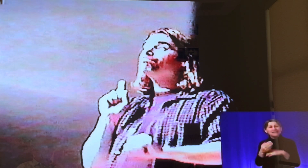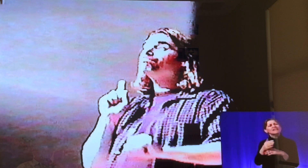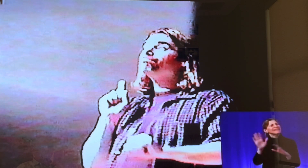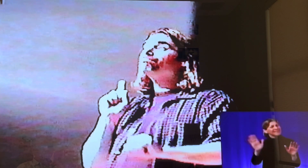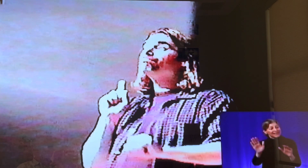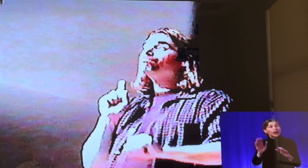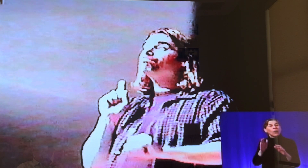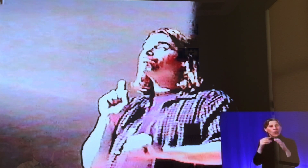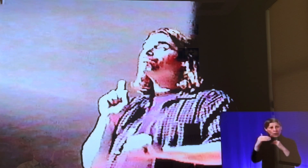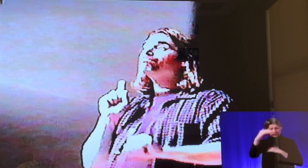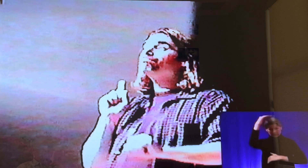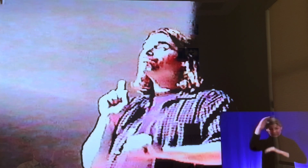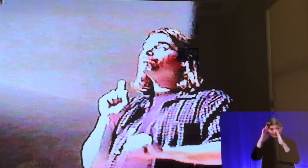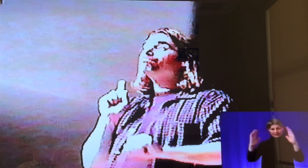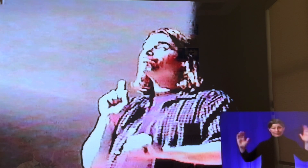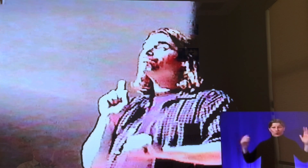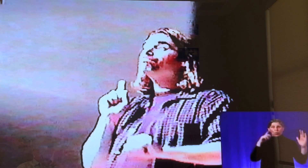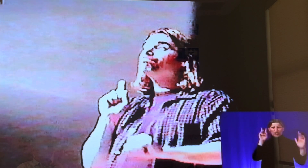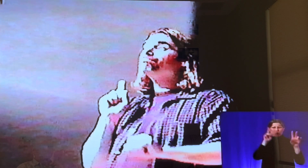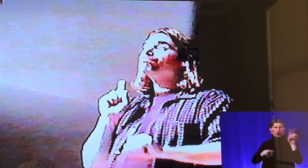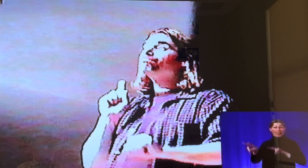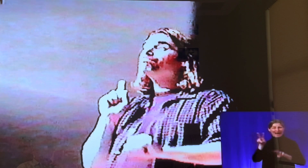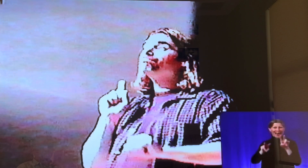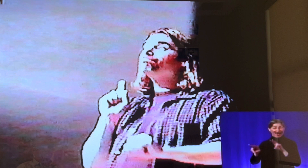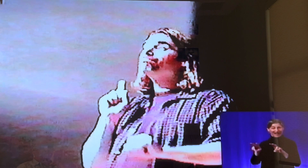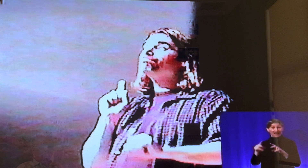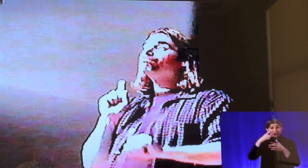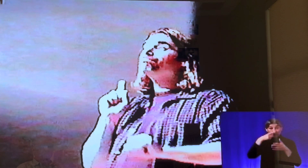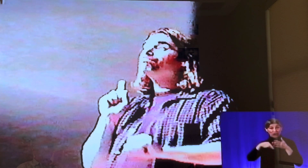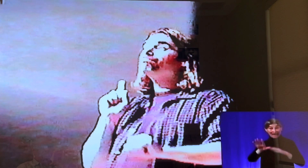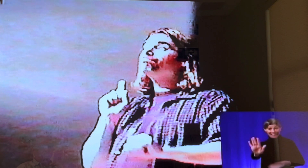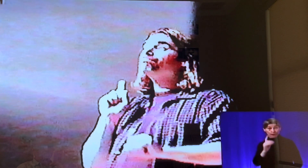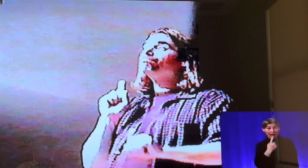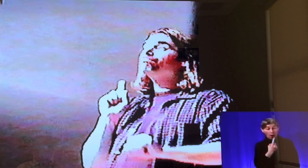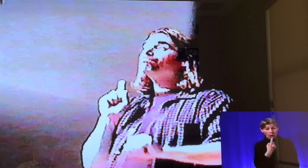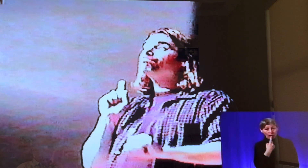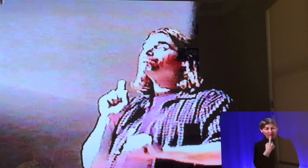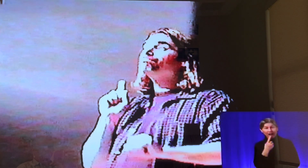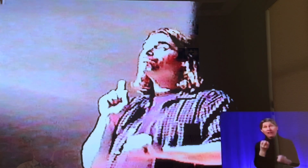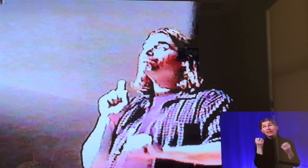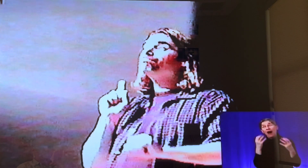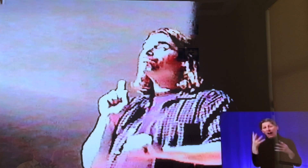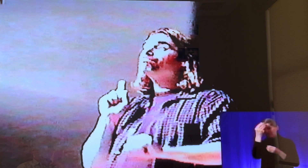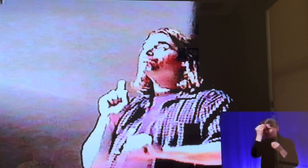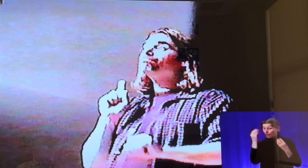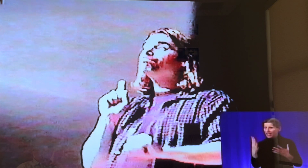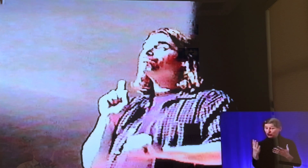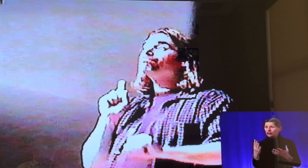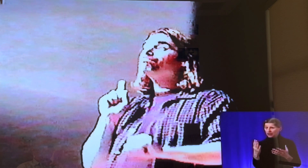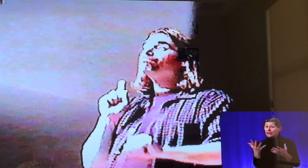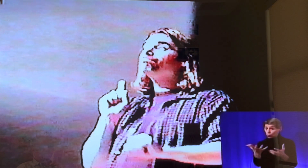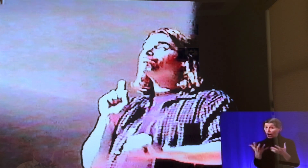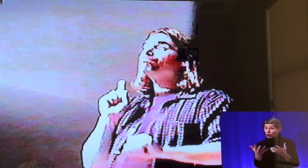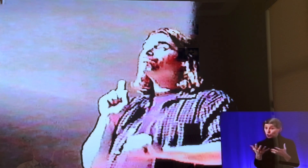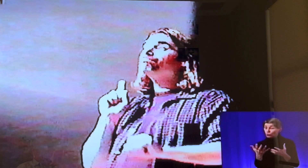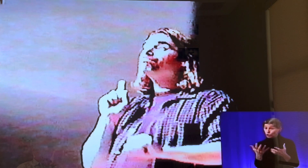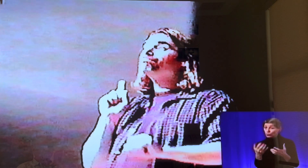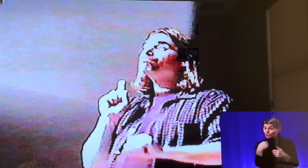widen what you're looking at and check out his mouth. He gives you a lot of stuff that he wants you to say. Some of his product